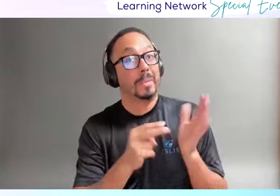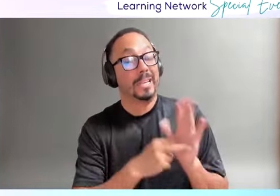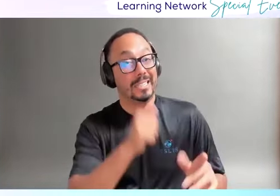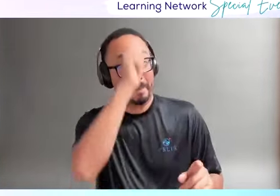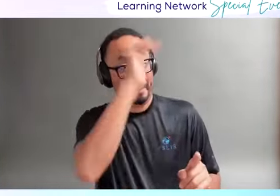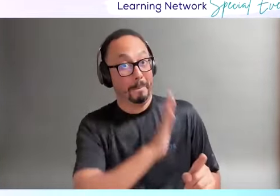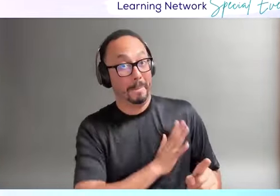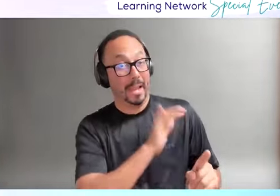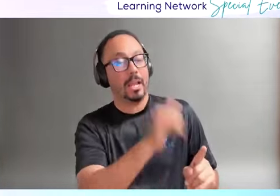and become